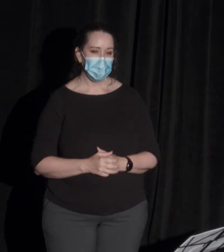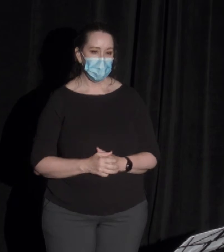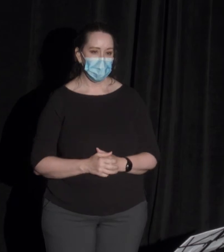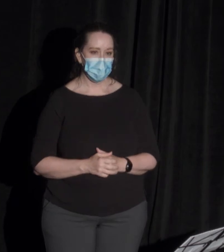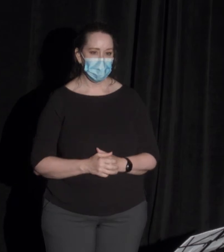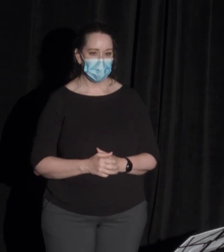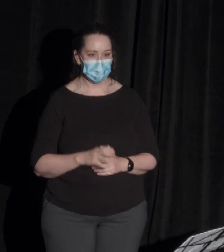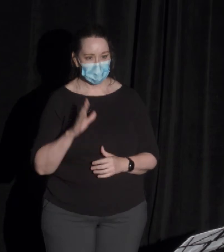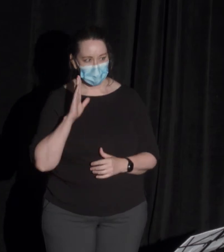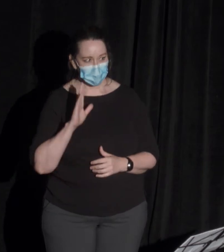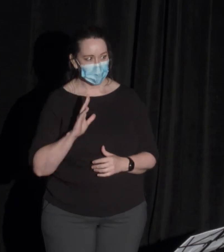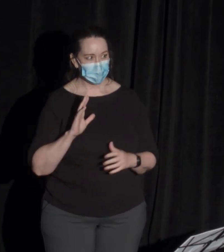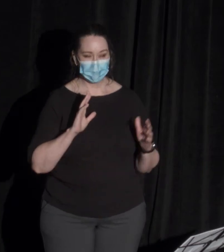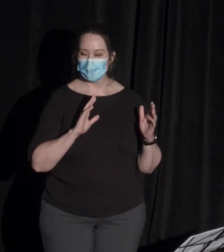I'm part of